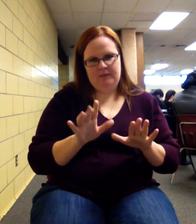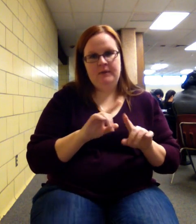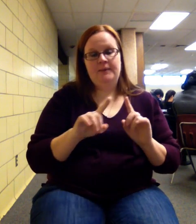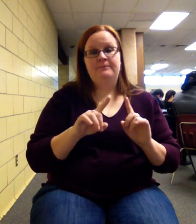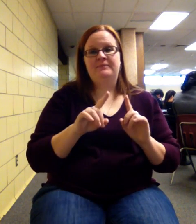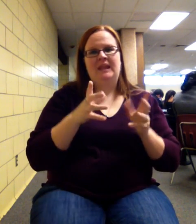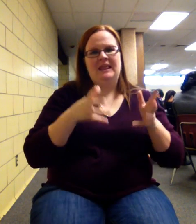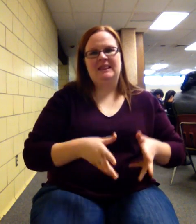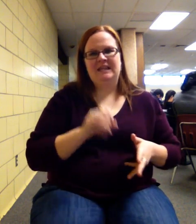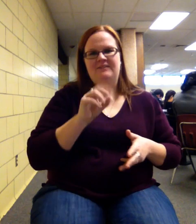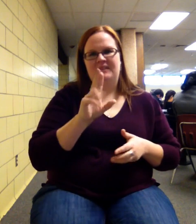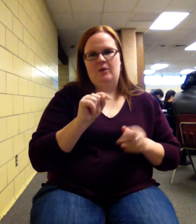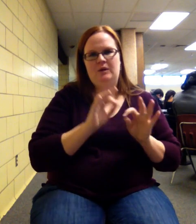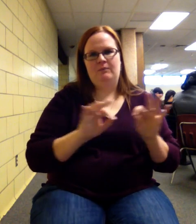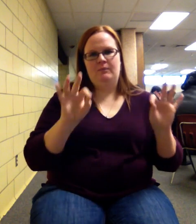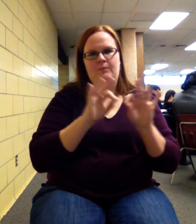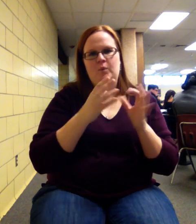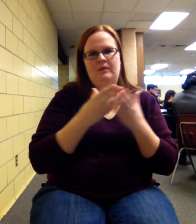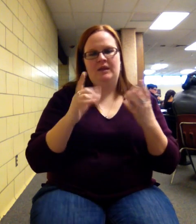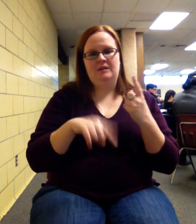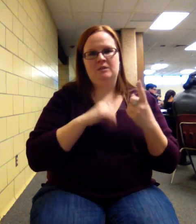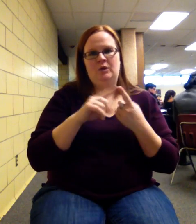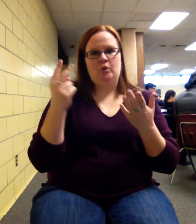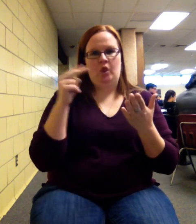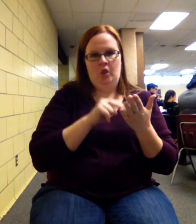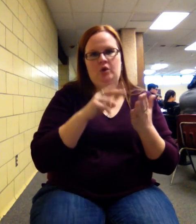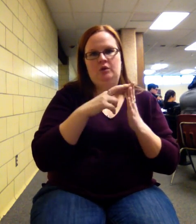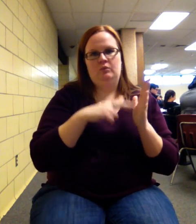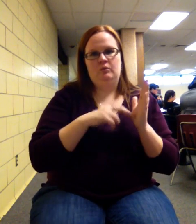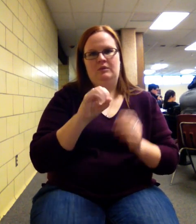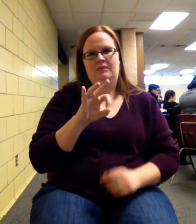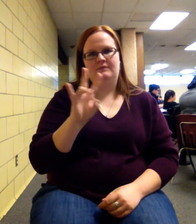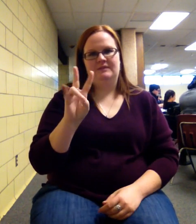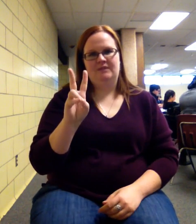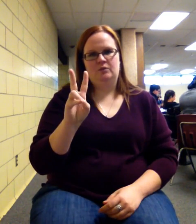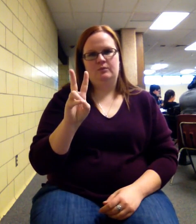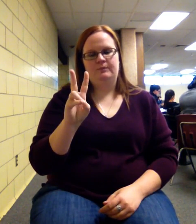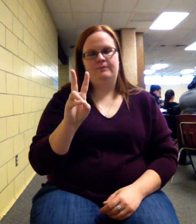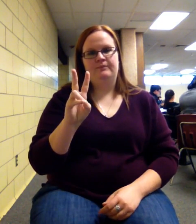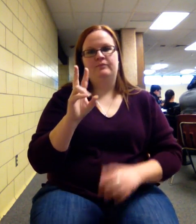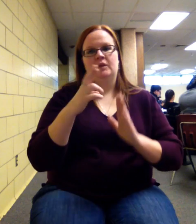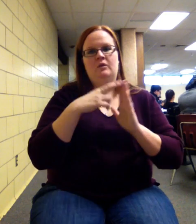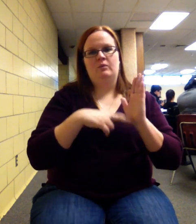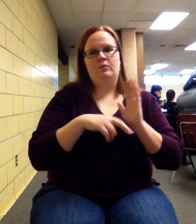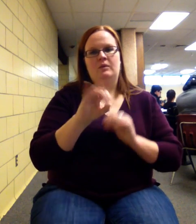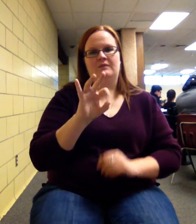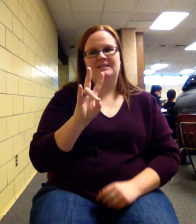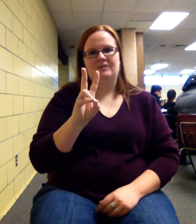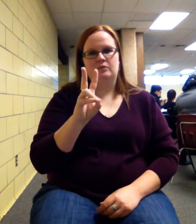out some important things when you're looking at the rule of 72. But what the rule of 72 is saying, if you take the